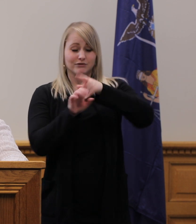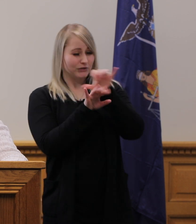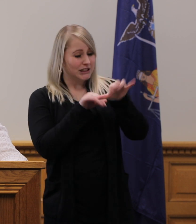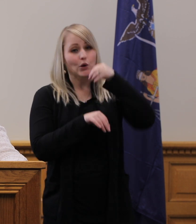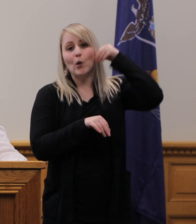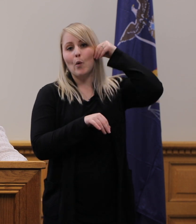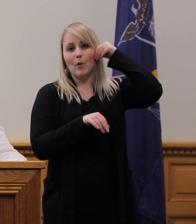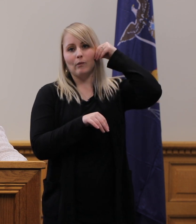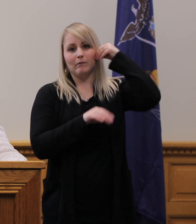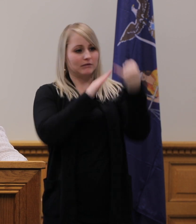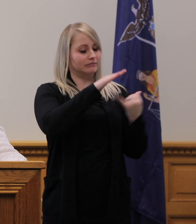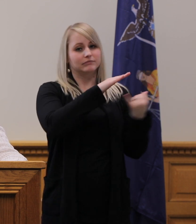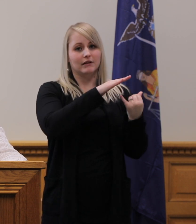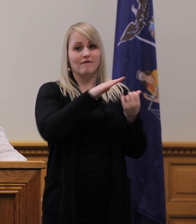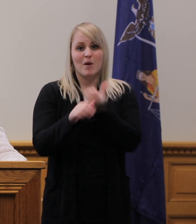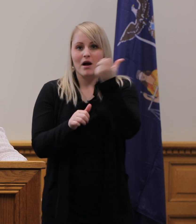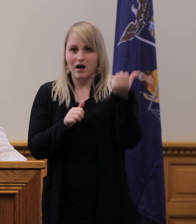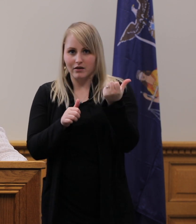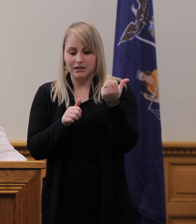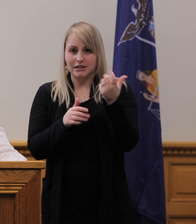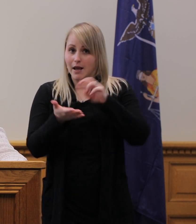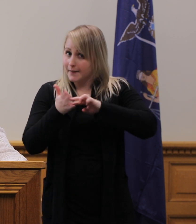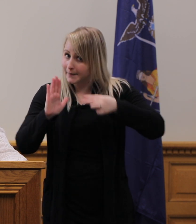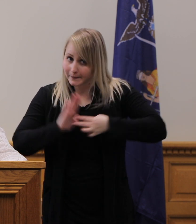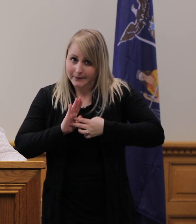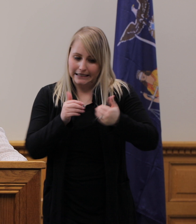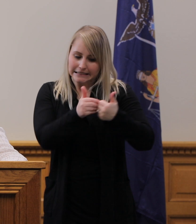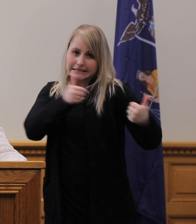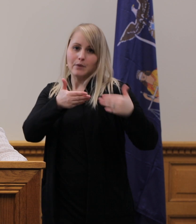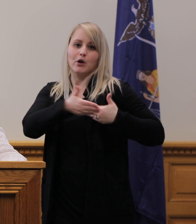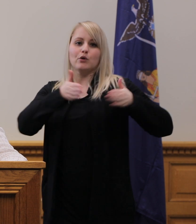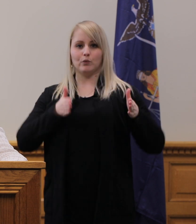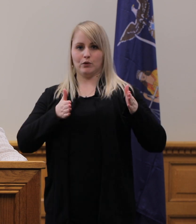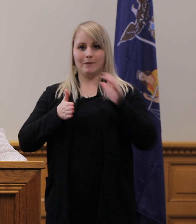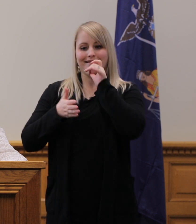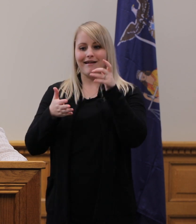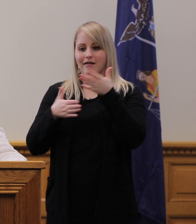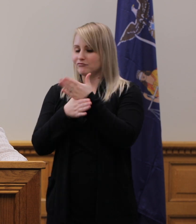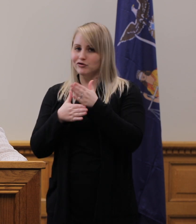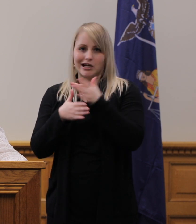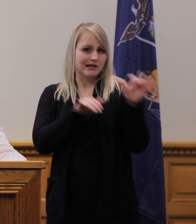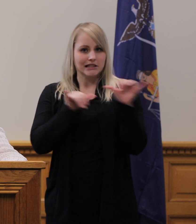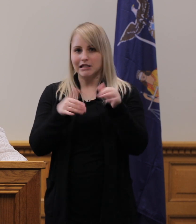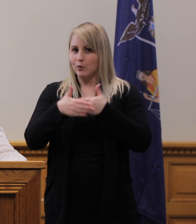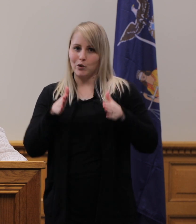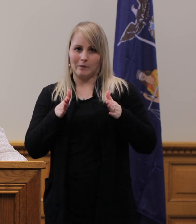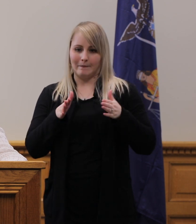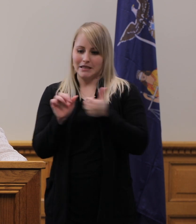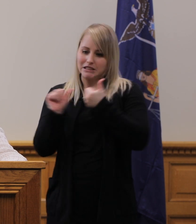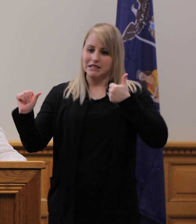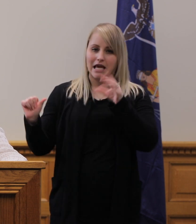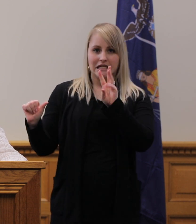from others in the household. This means separating yourself in a room that is not shared with others. Stay 6 feet away